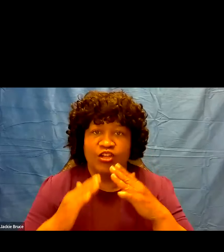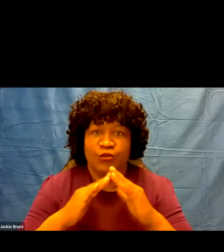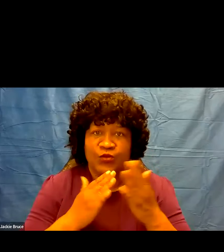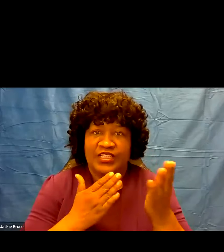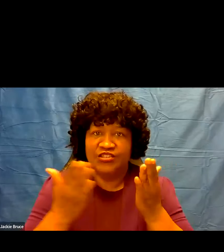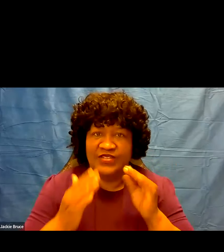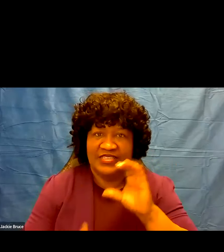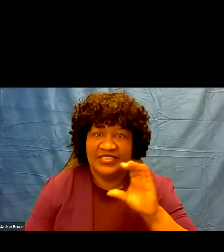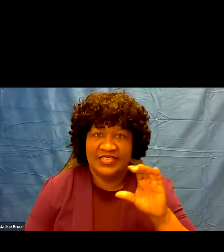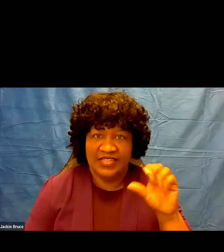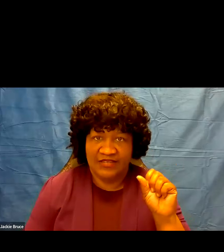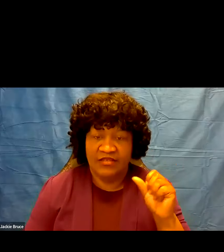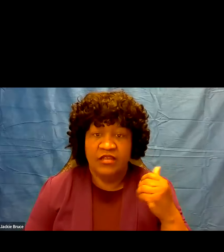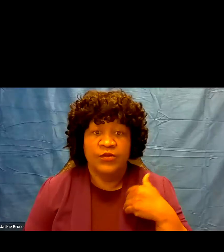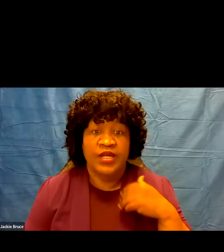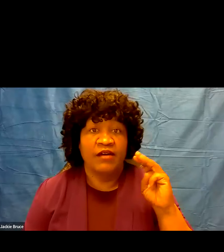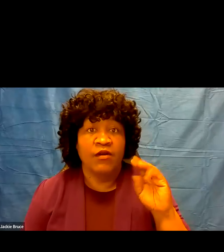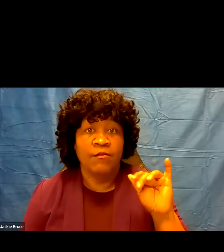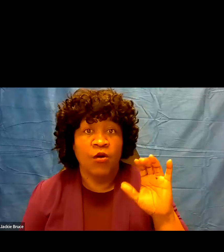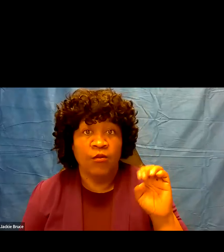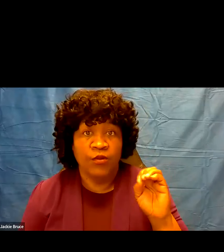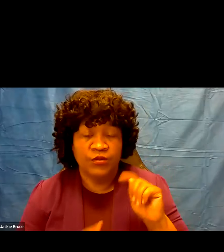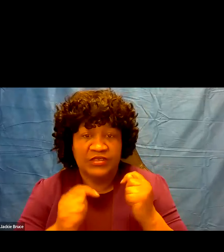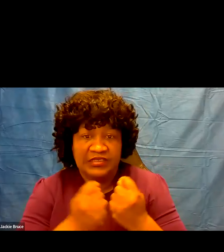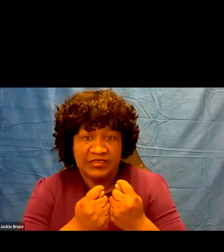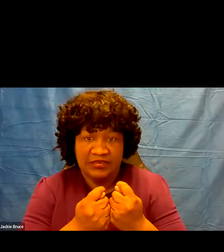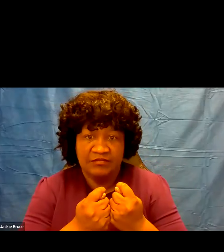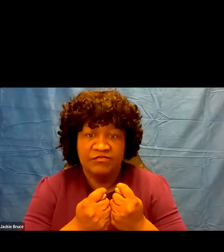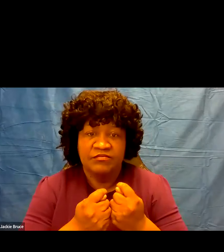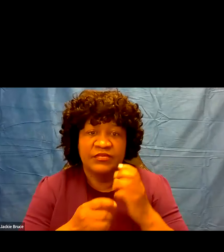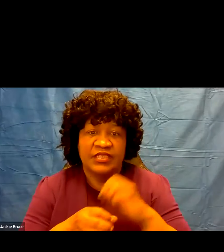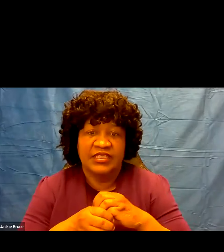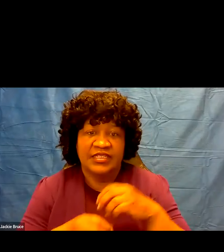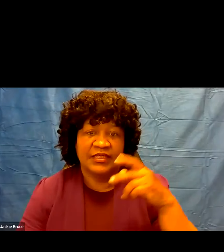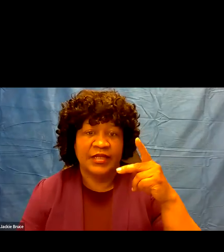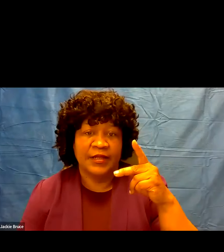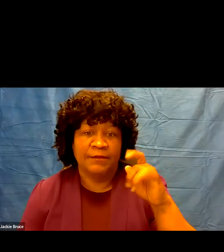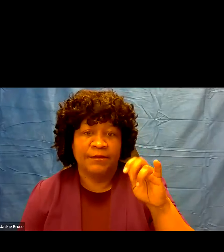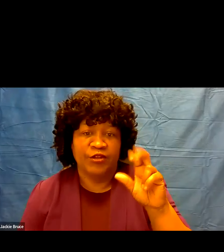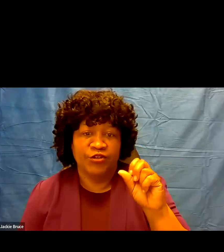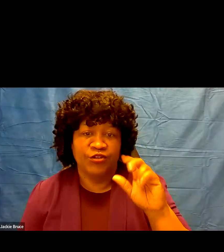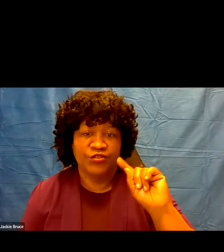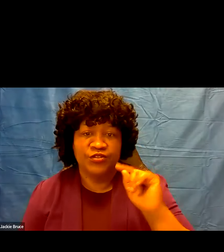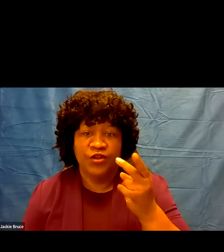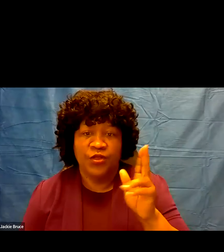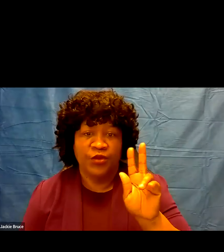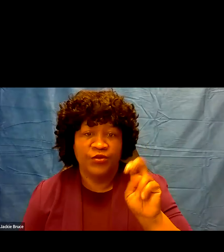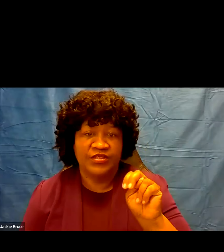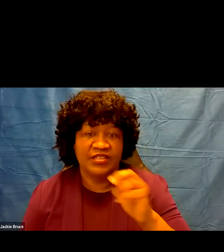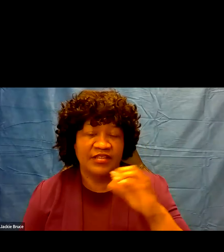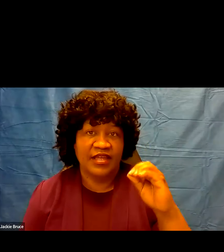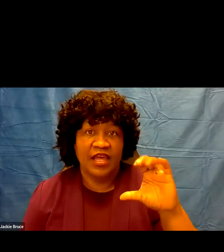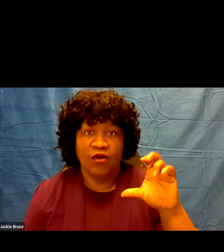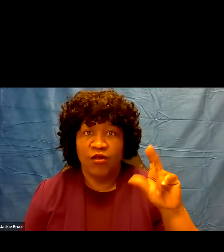We have the youth mobile crisis teams and stabilization teams in Pierce, Thurston, and Clark counties. So many of the questions about what to do when